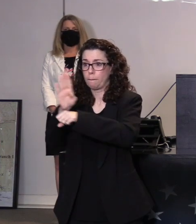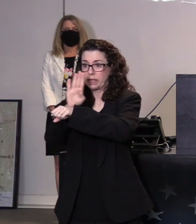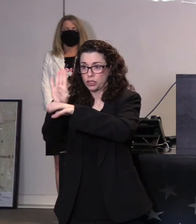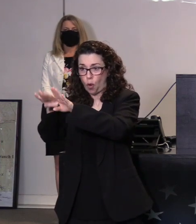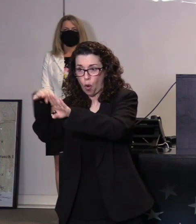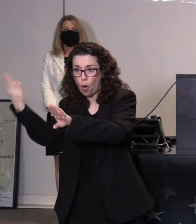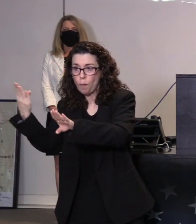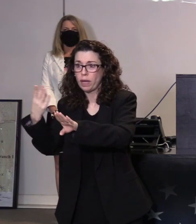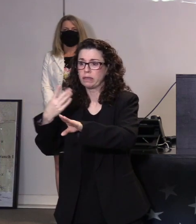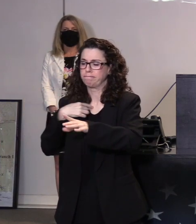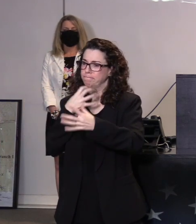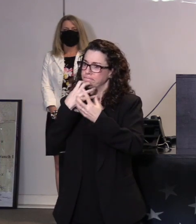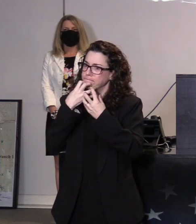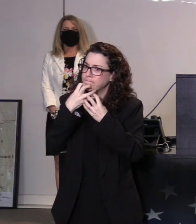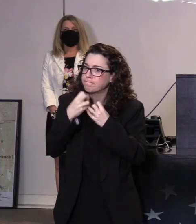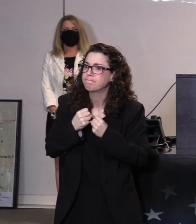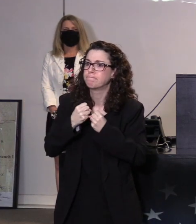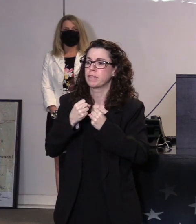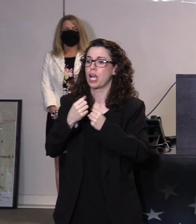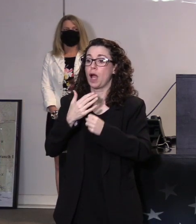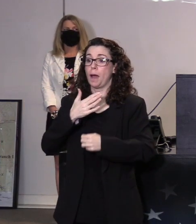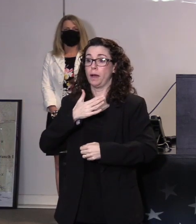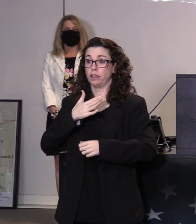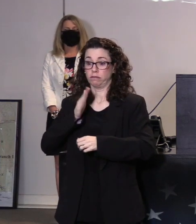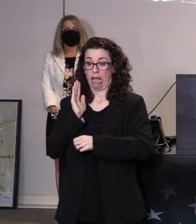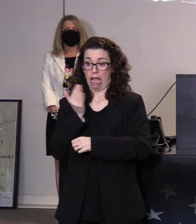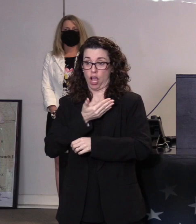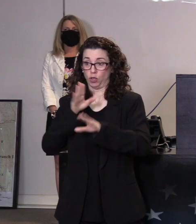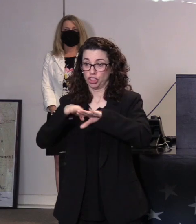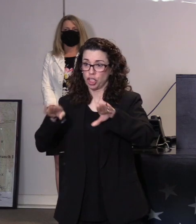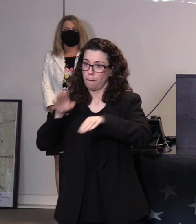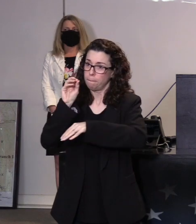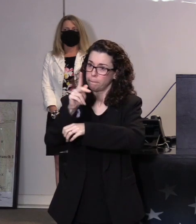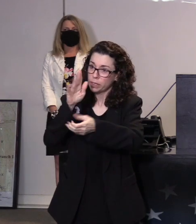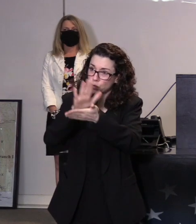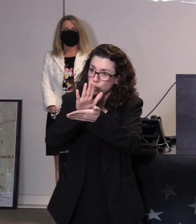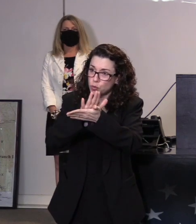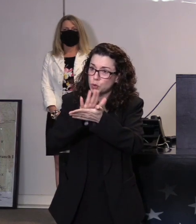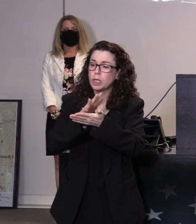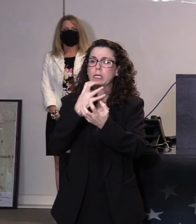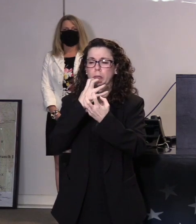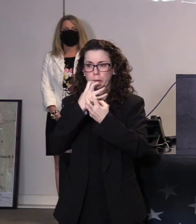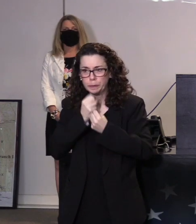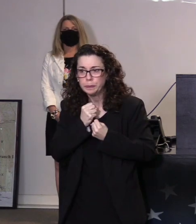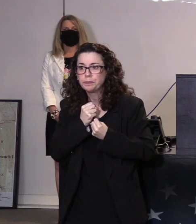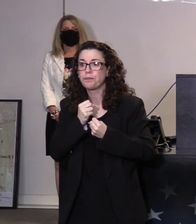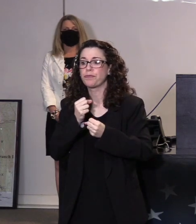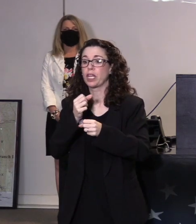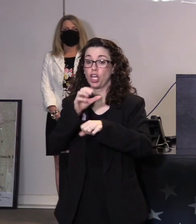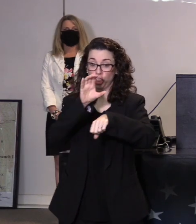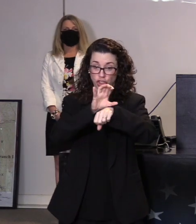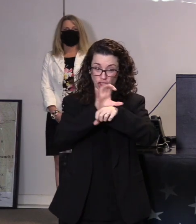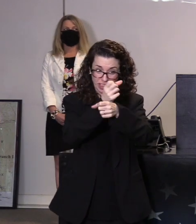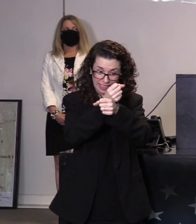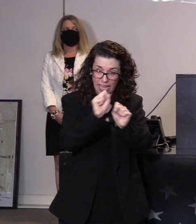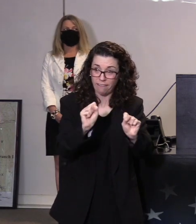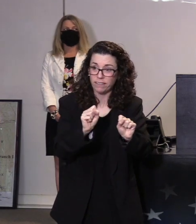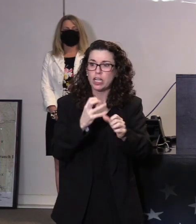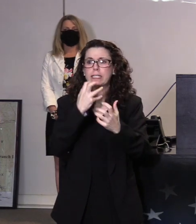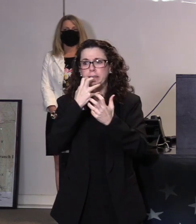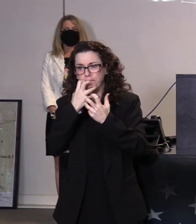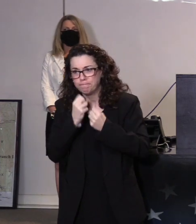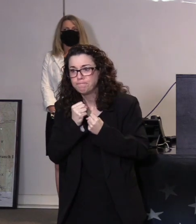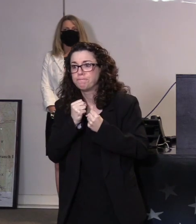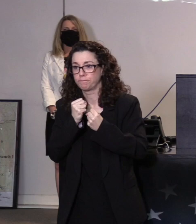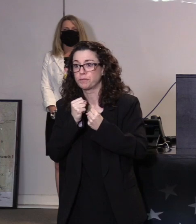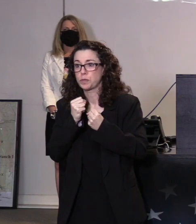open, that our children get to go back to school, that our churches remain safe places, and